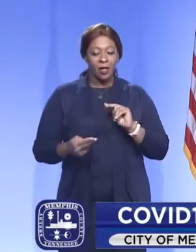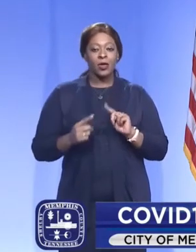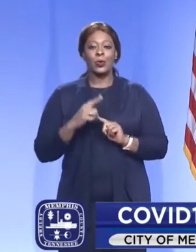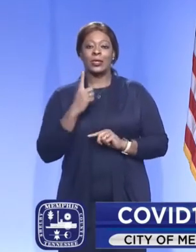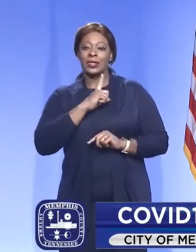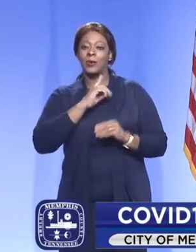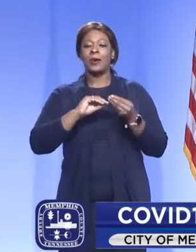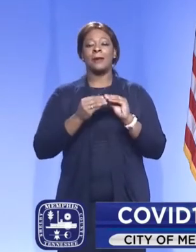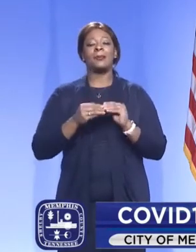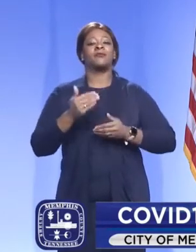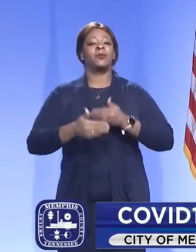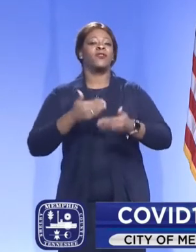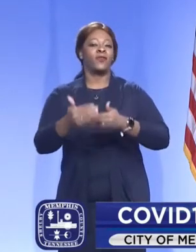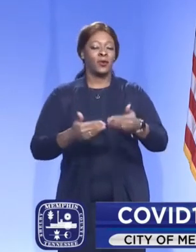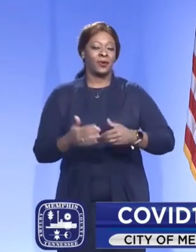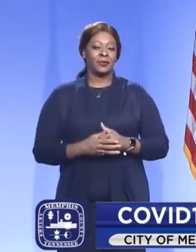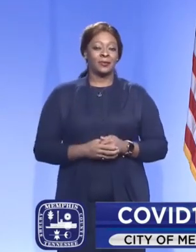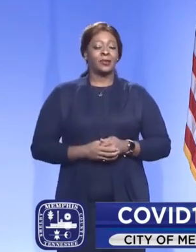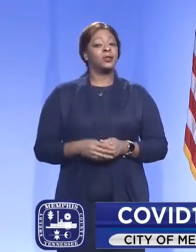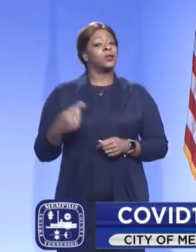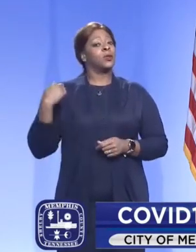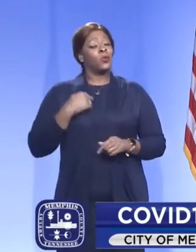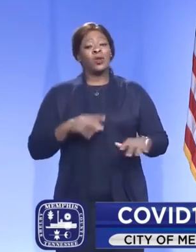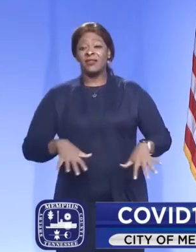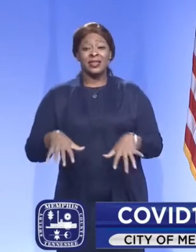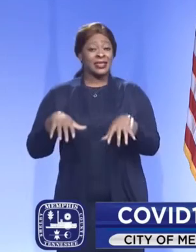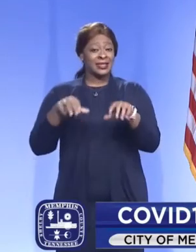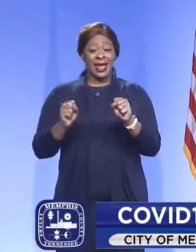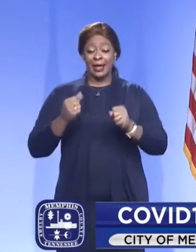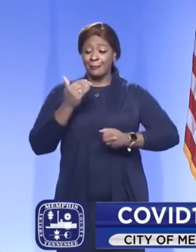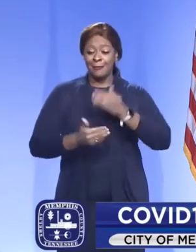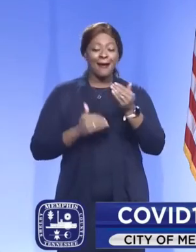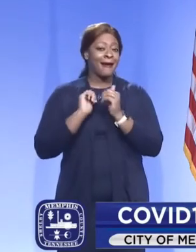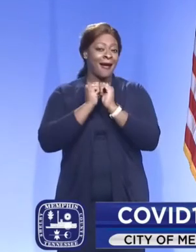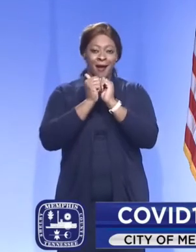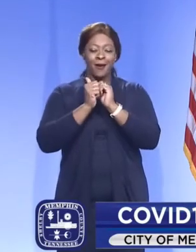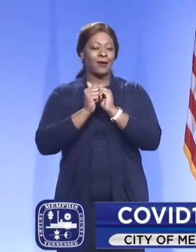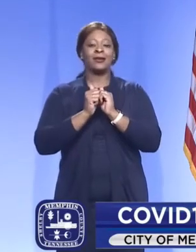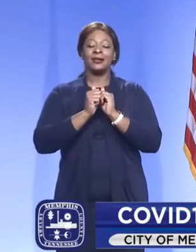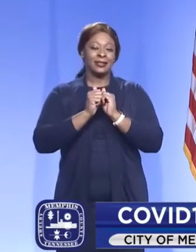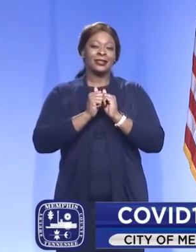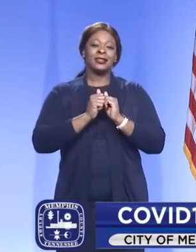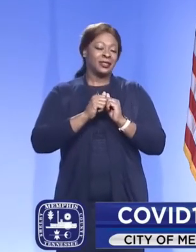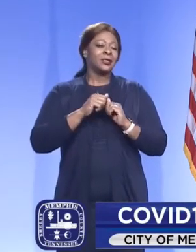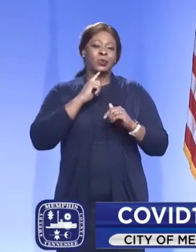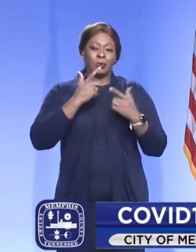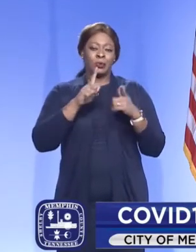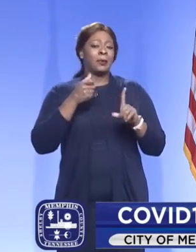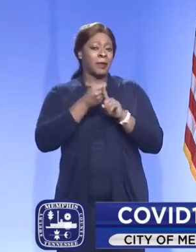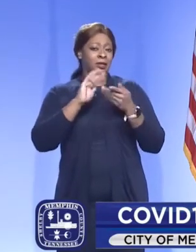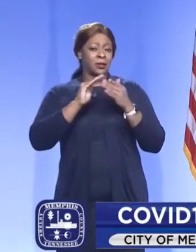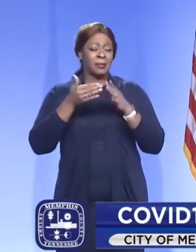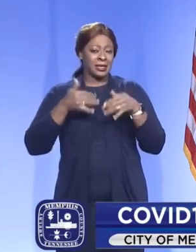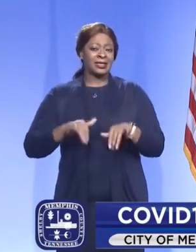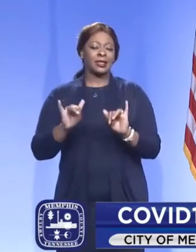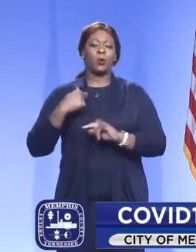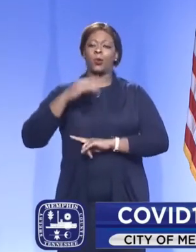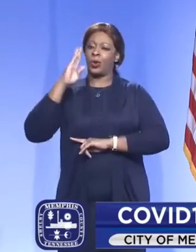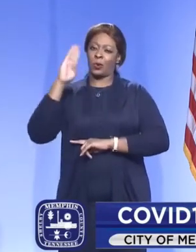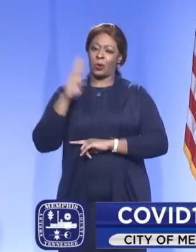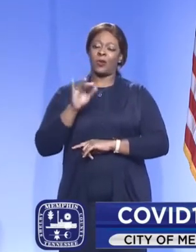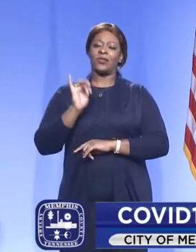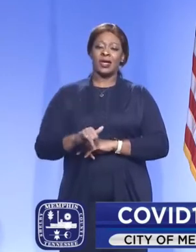forward. Now, the actions that we've taken to get us where we are today haven't come without any impact to our community, and we are well aware of that. So